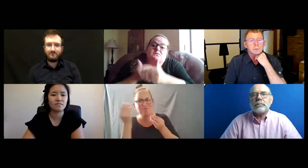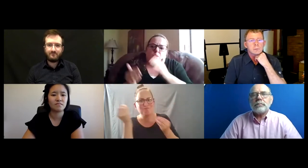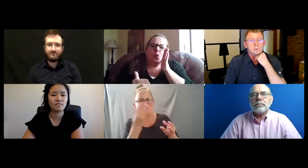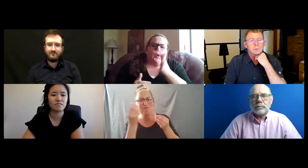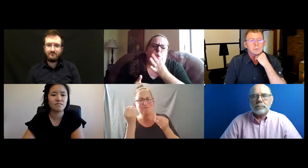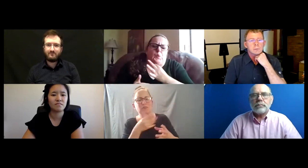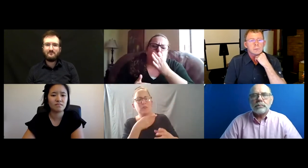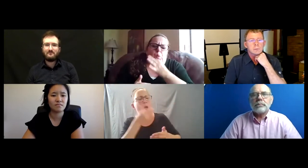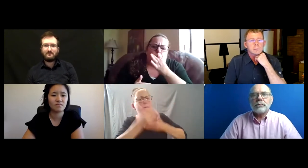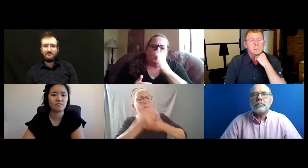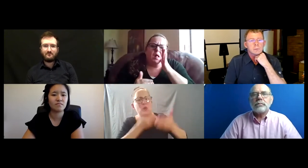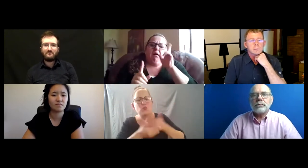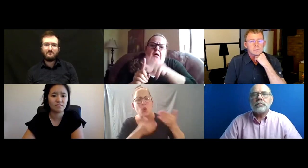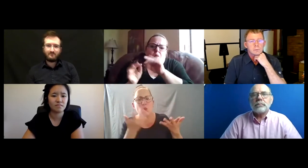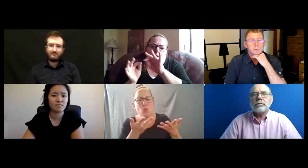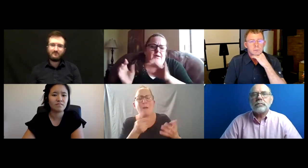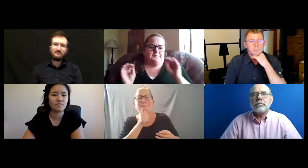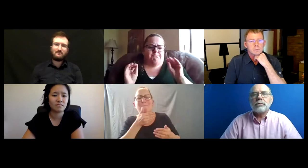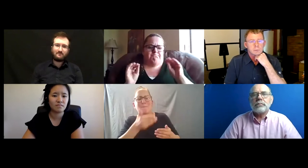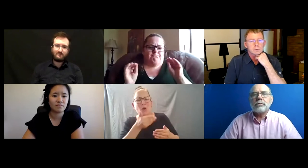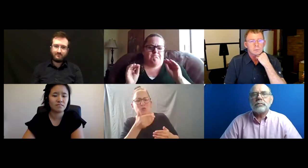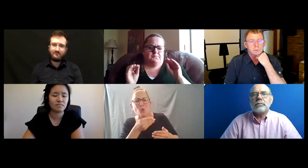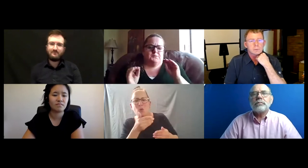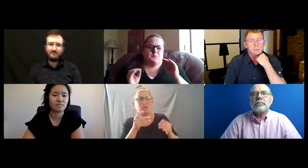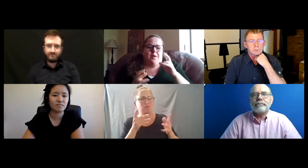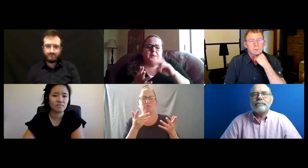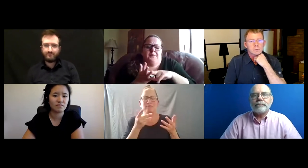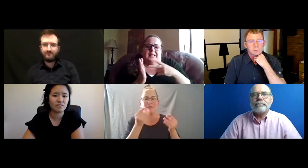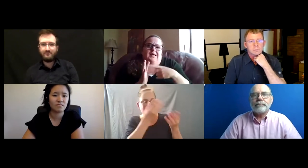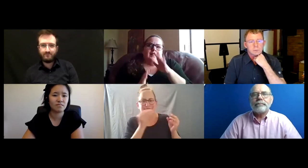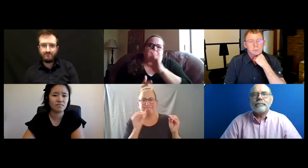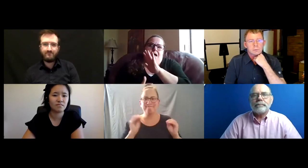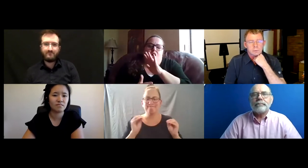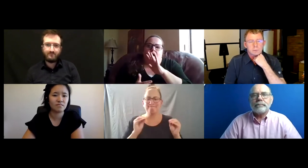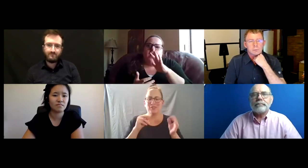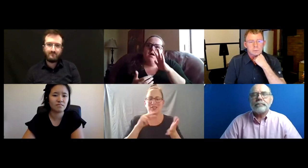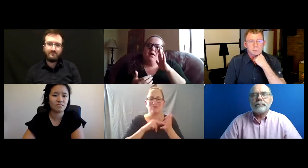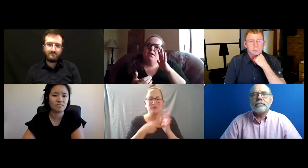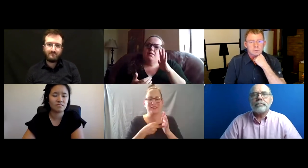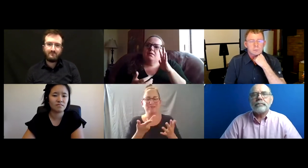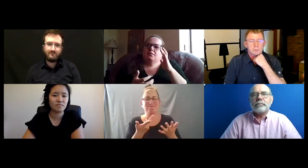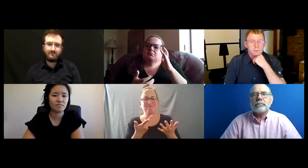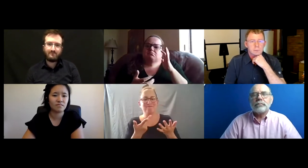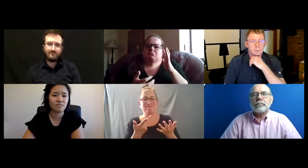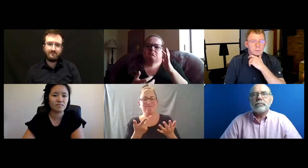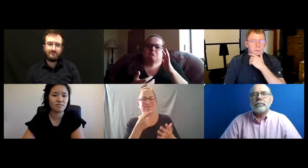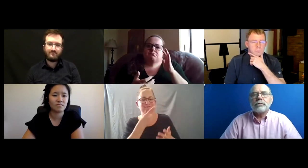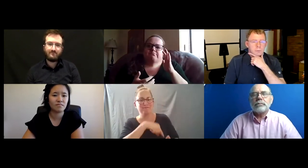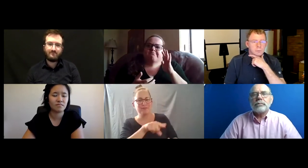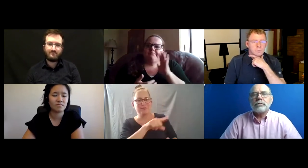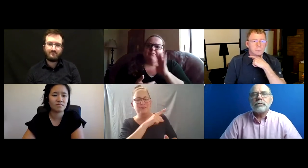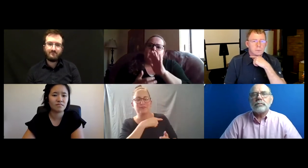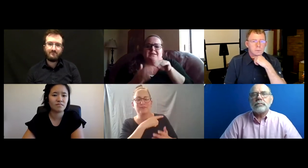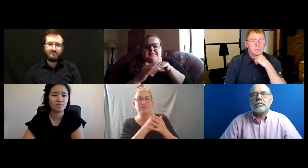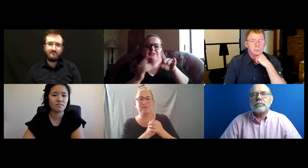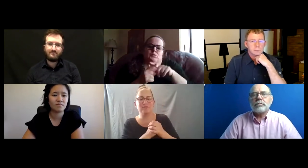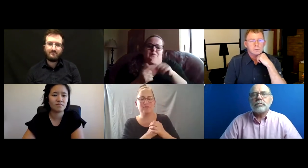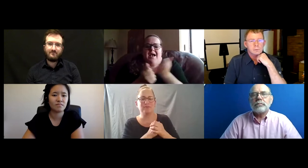have anyone guiding them through the process. They're told that someone will book an interpreter soon and that never comes